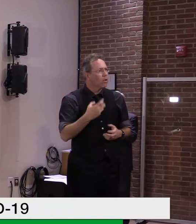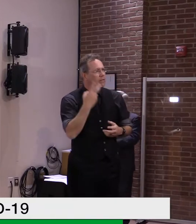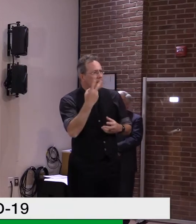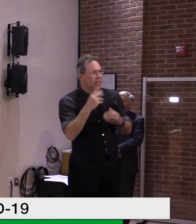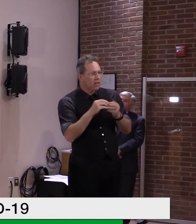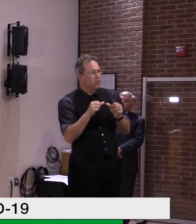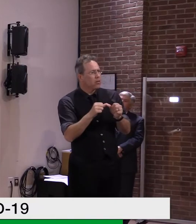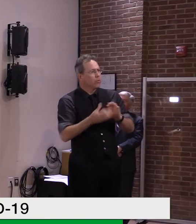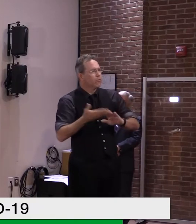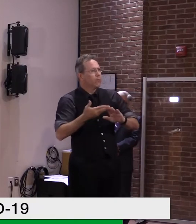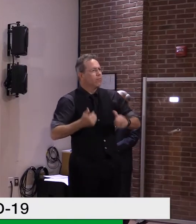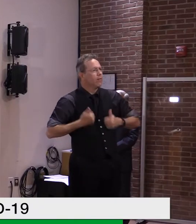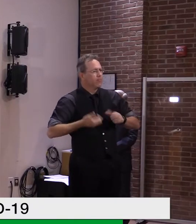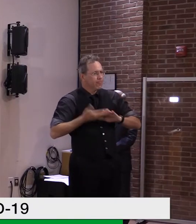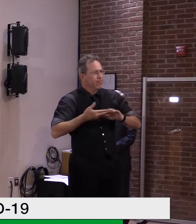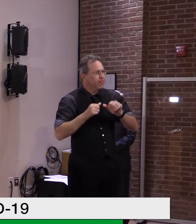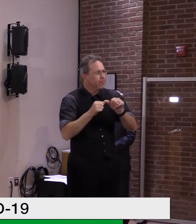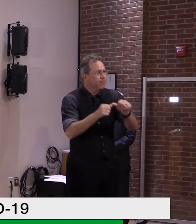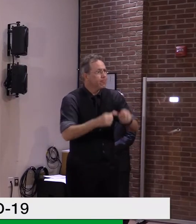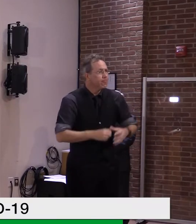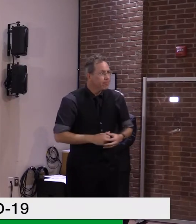success.